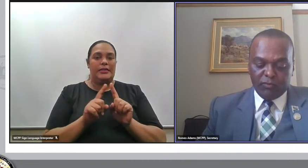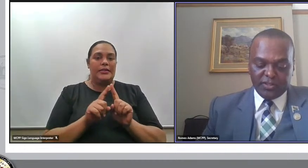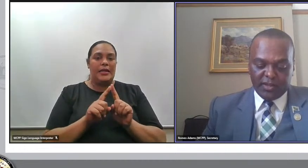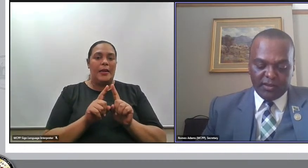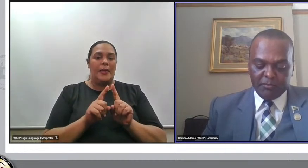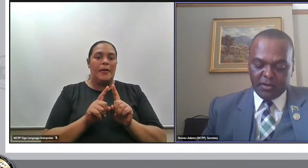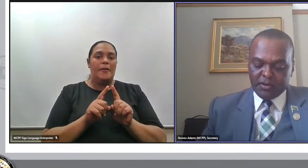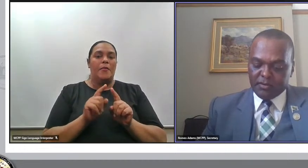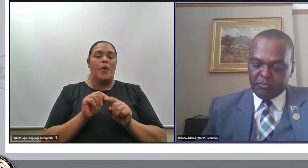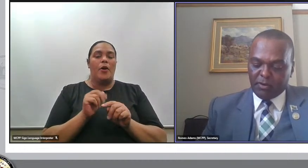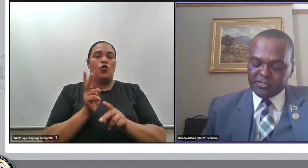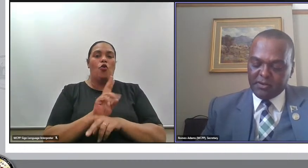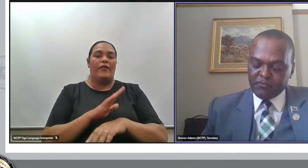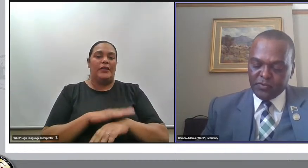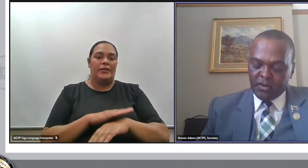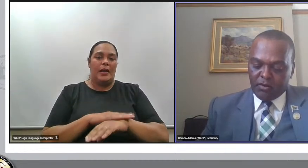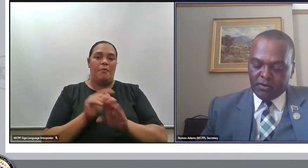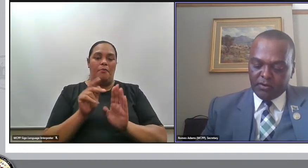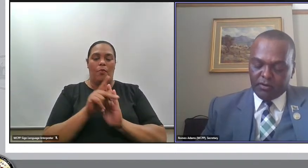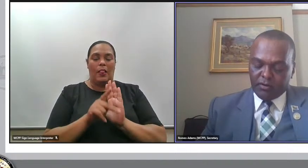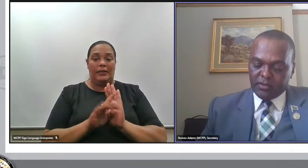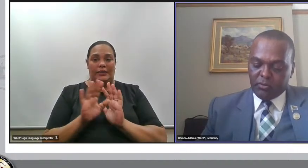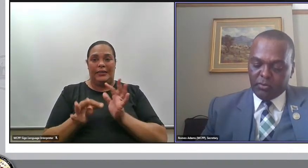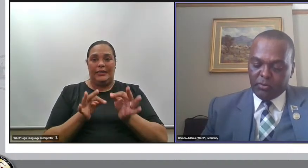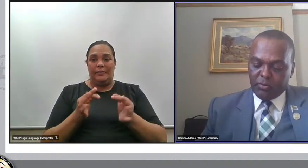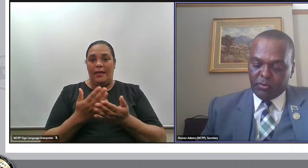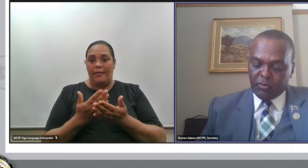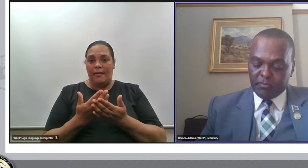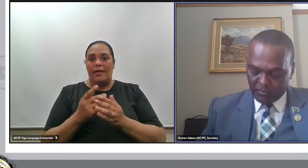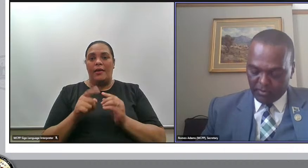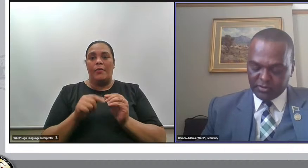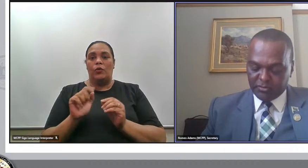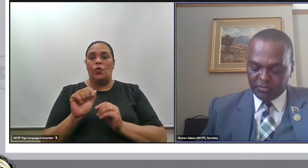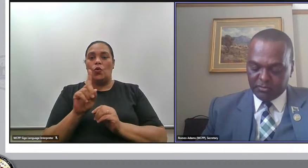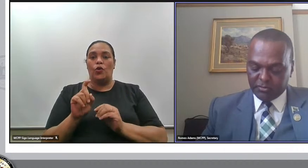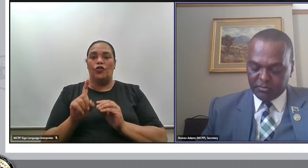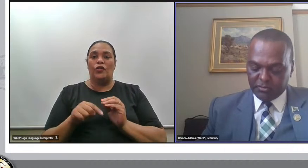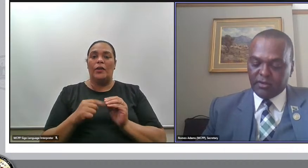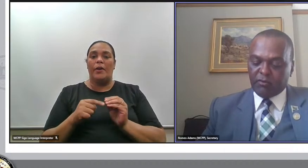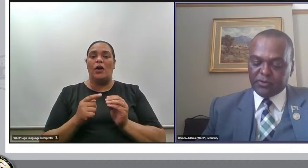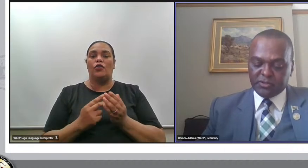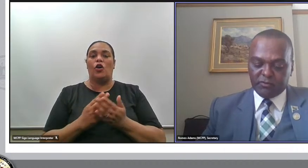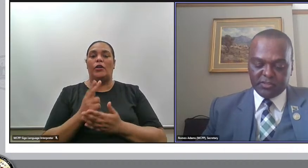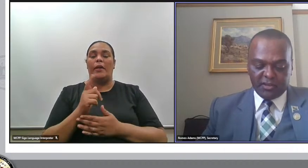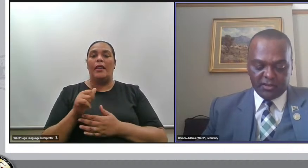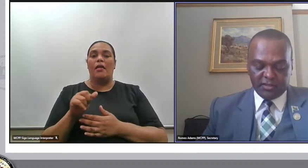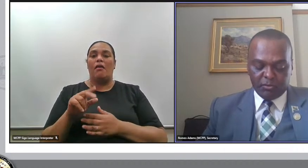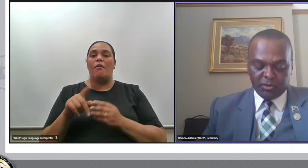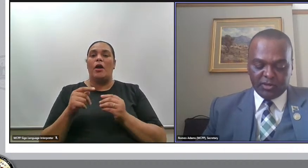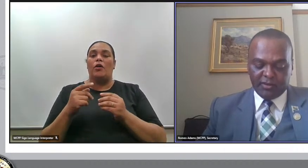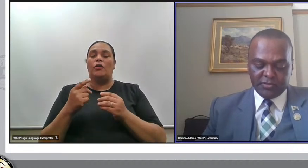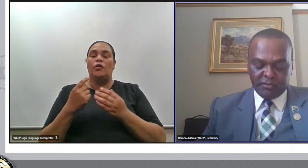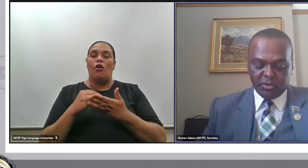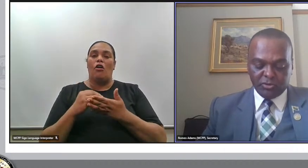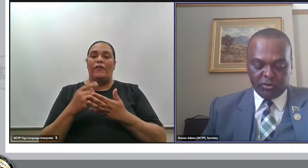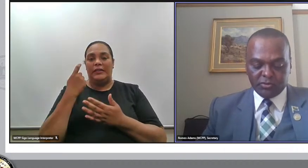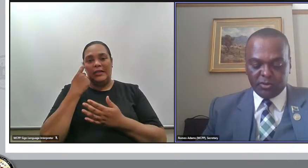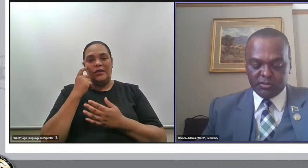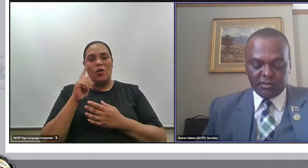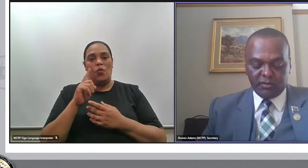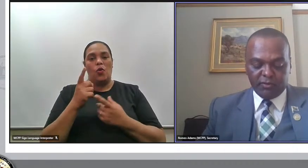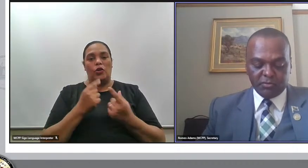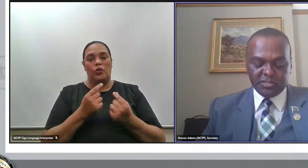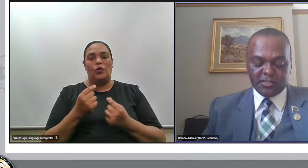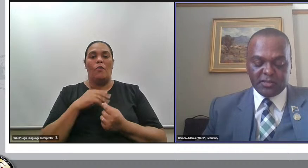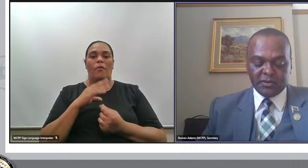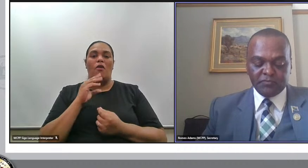the overtime policy. On the question from Honourable Lekker on the Office of the Secretary, what drives them? I'm going to ask